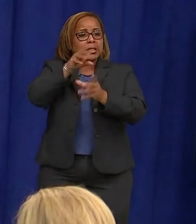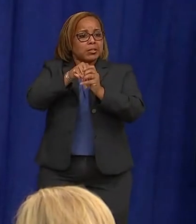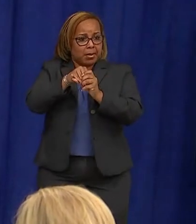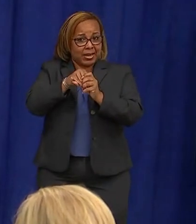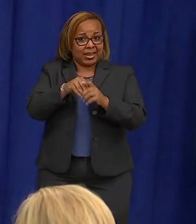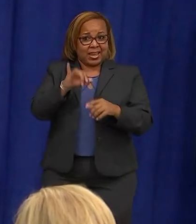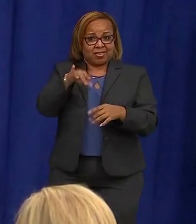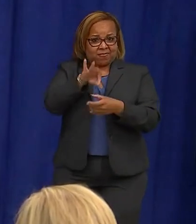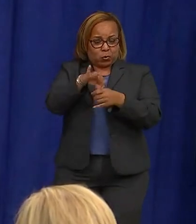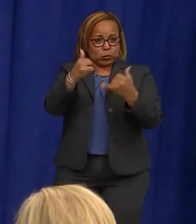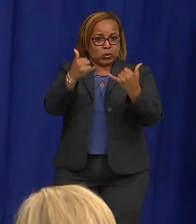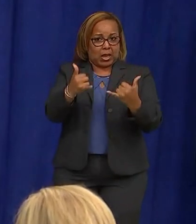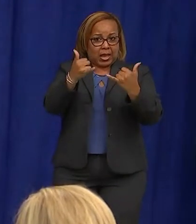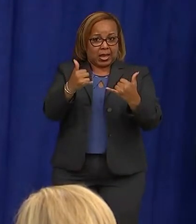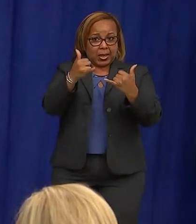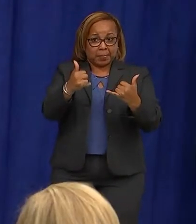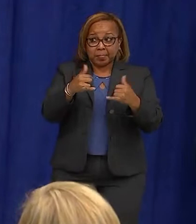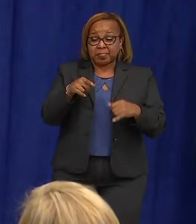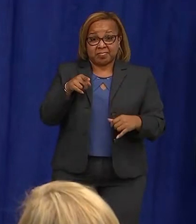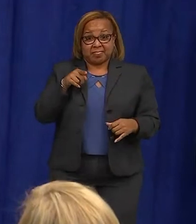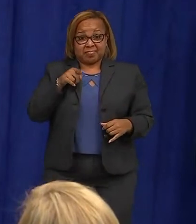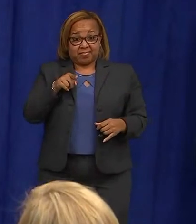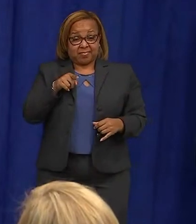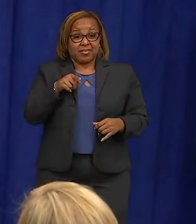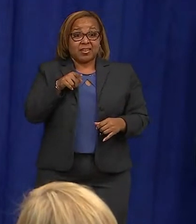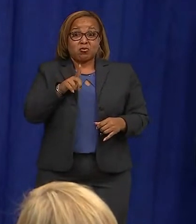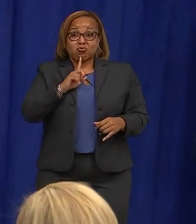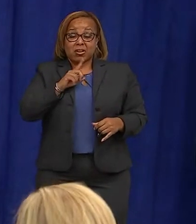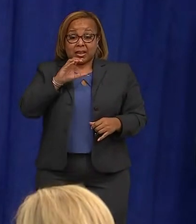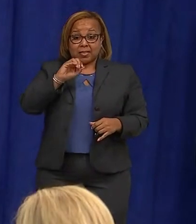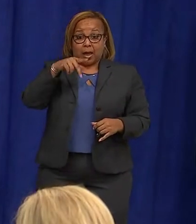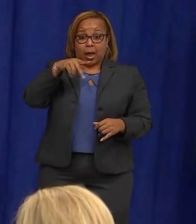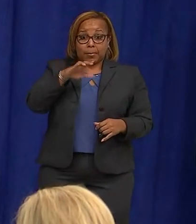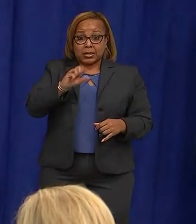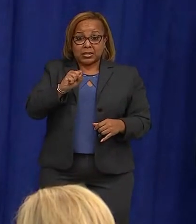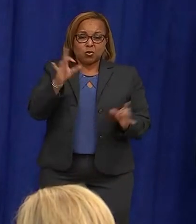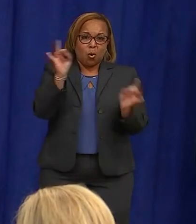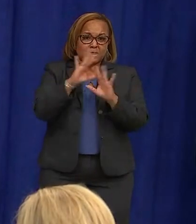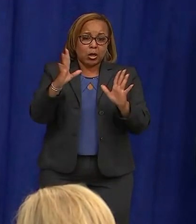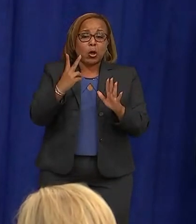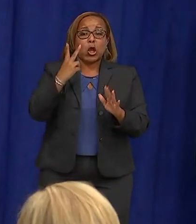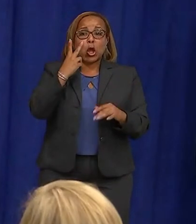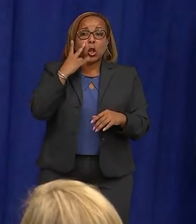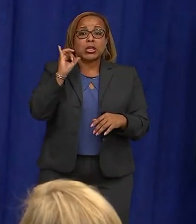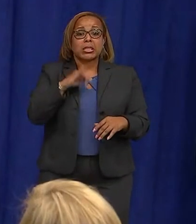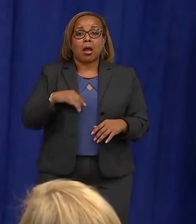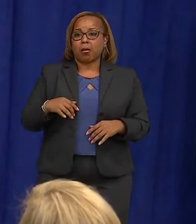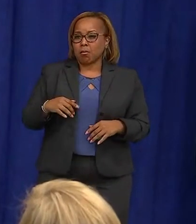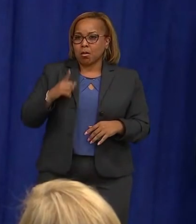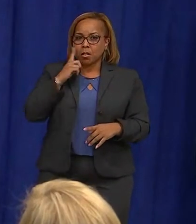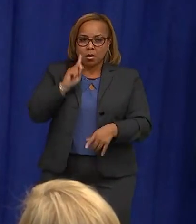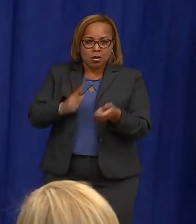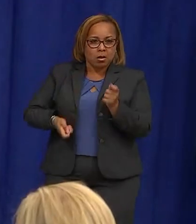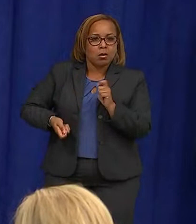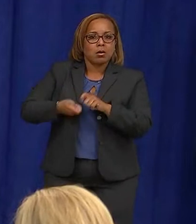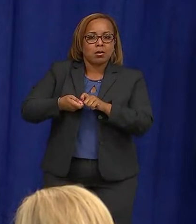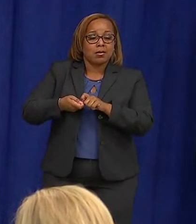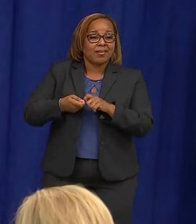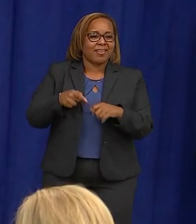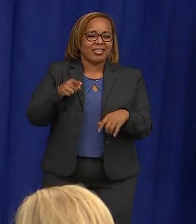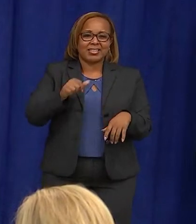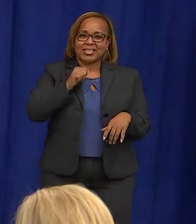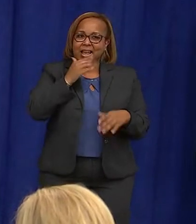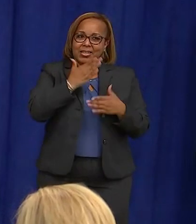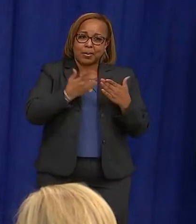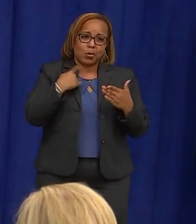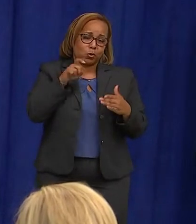participating in the vote today, that the optics of this are terrible. It looks like retaliation. This is not